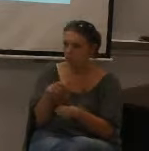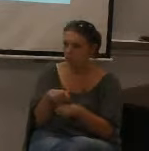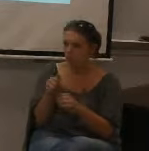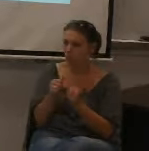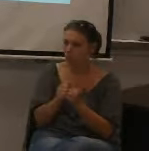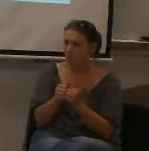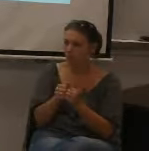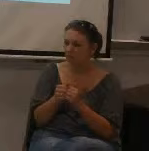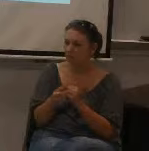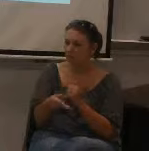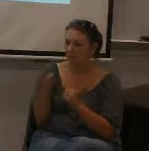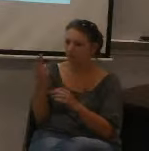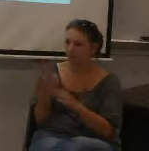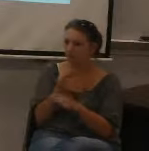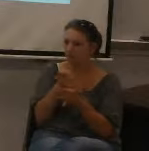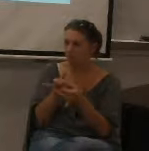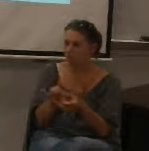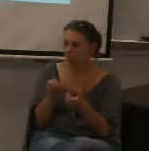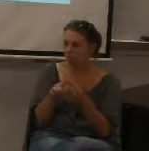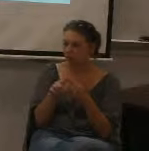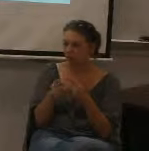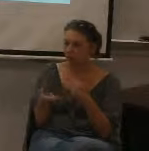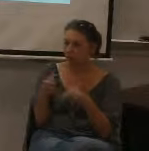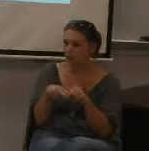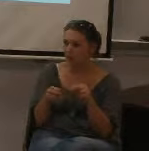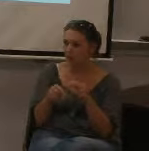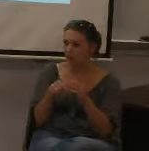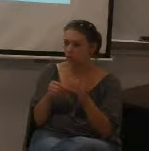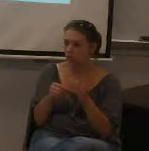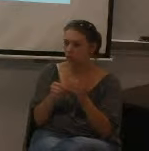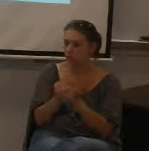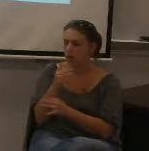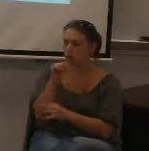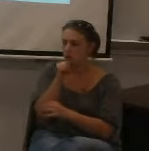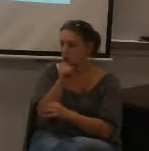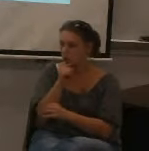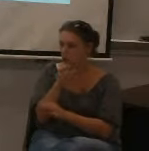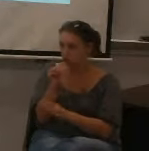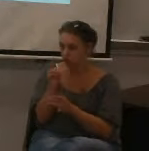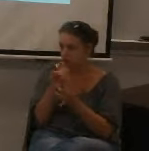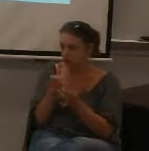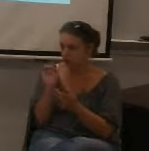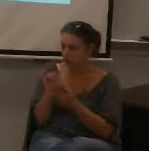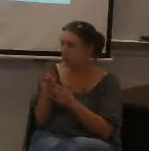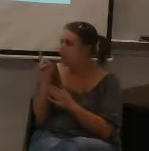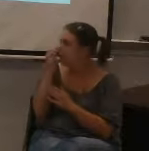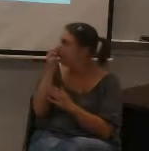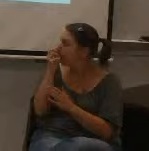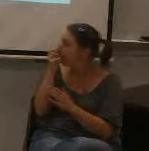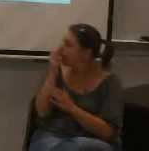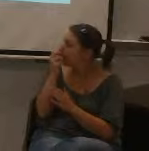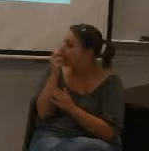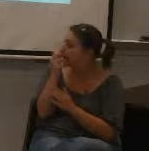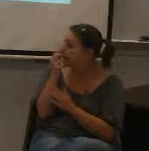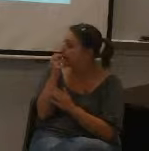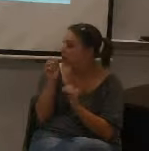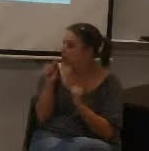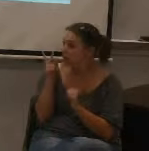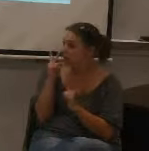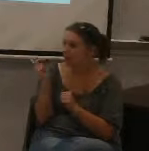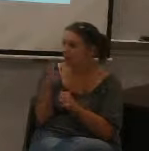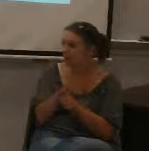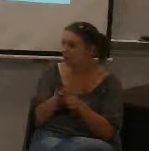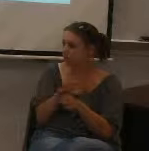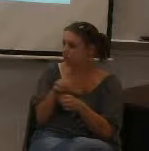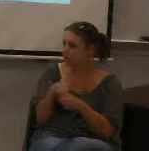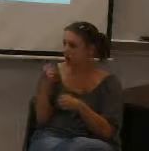accelerated use related to the increased growing of corn. And we can see that these